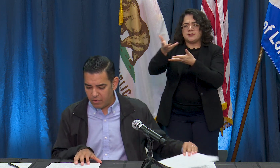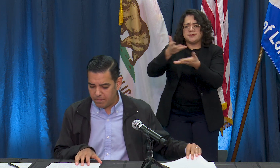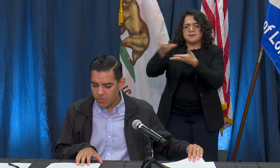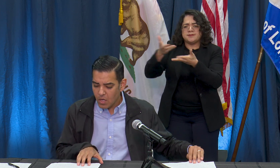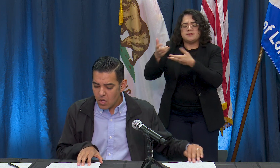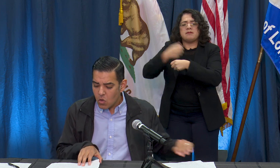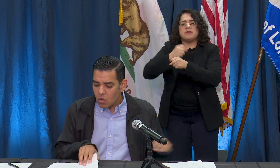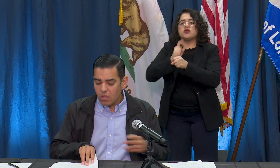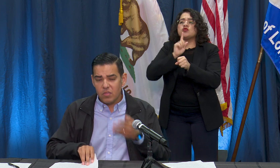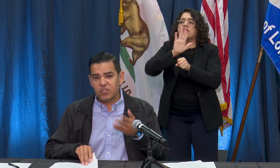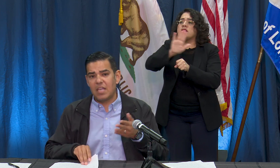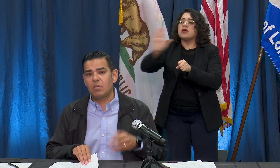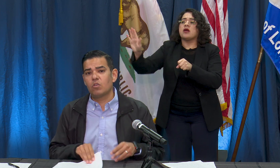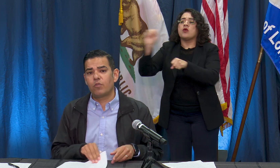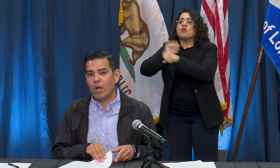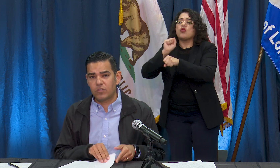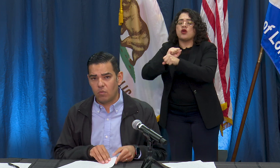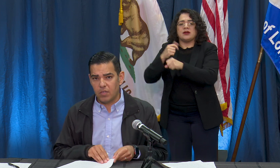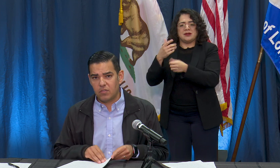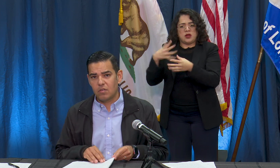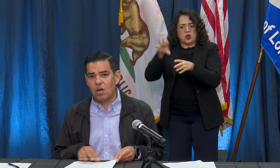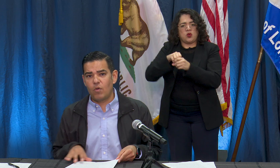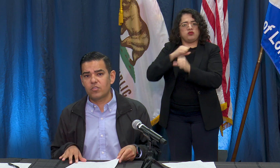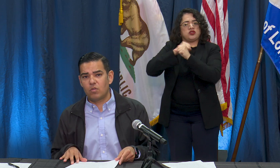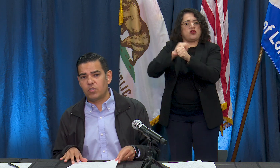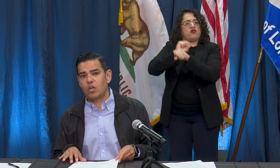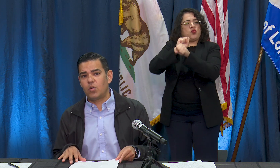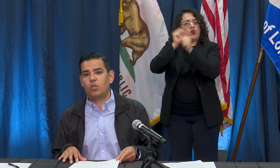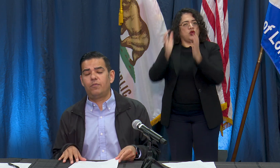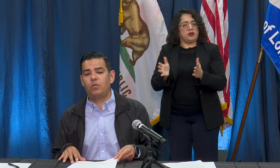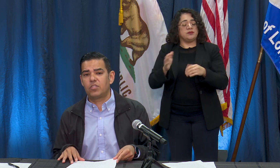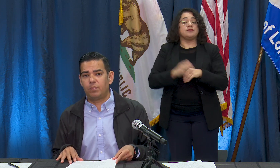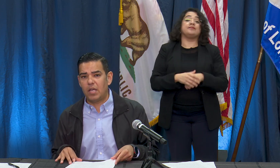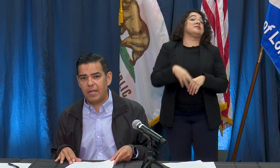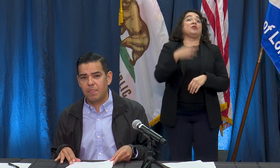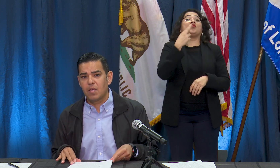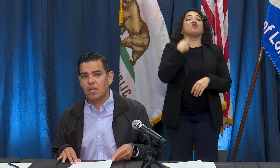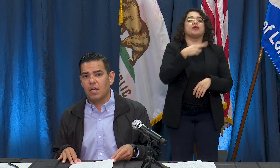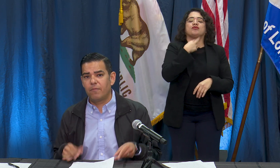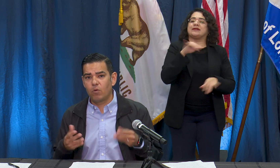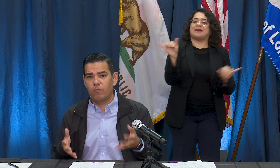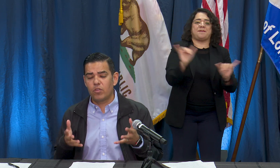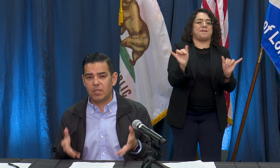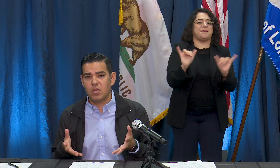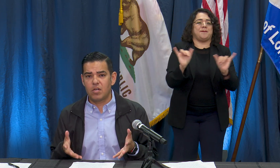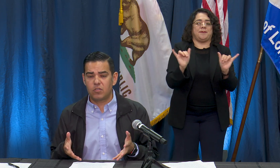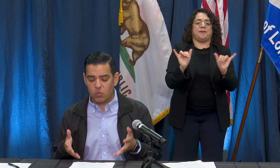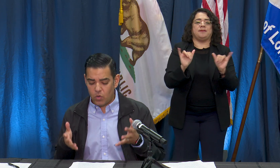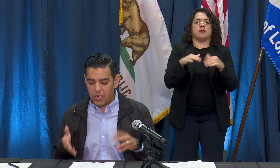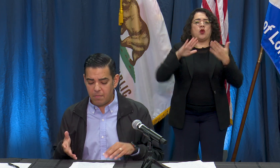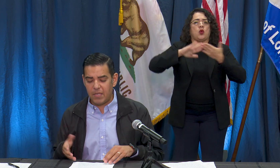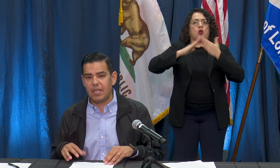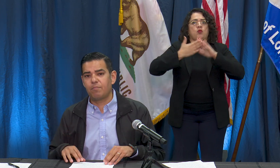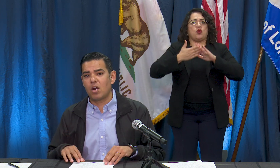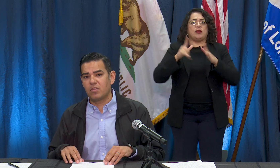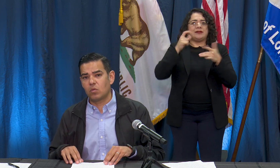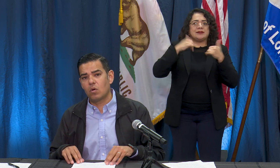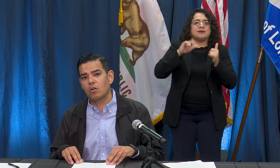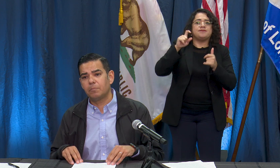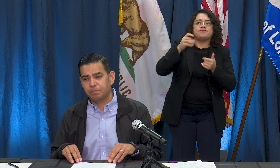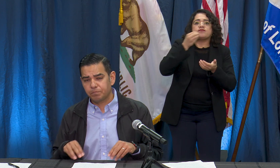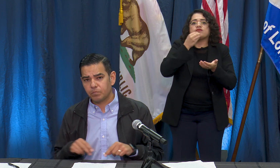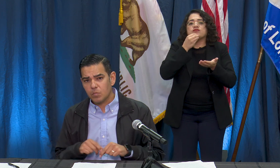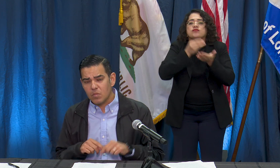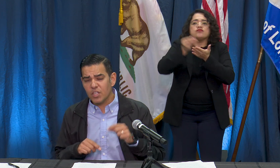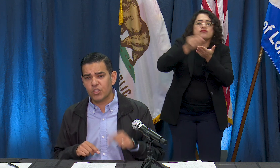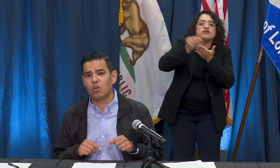the county. The same goes for restaurants. Our restaurants are a critical food supply for the community. So we're going to be part of this